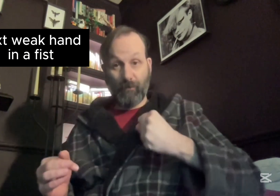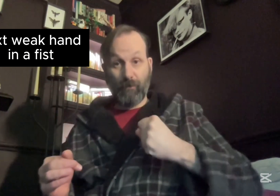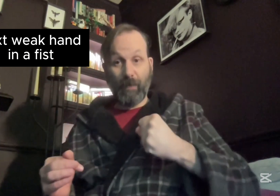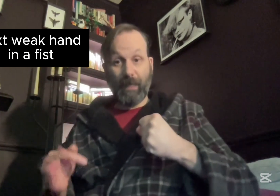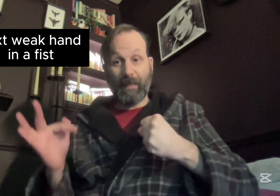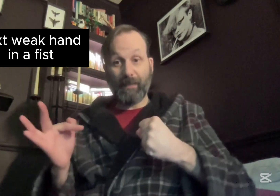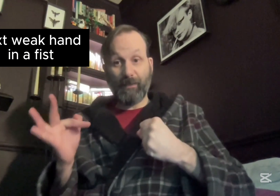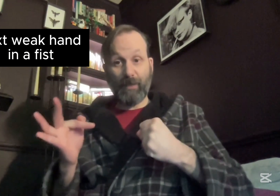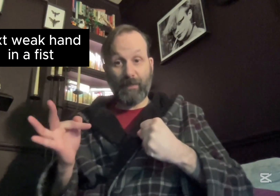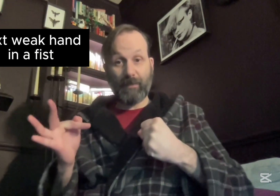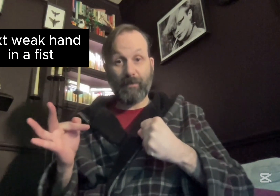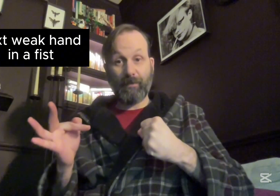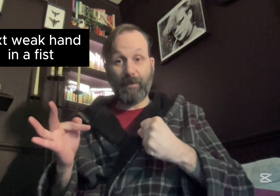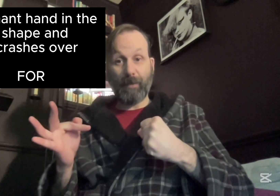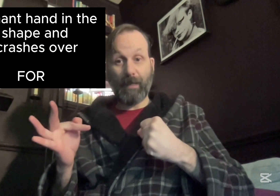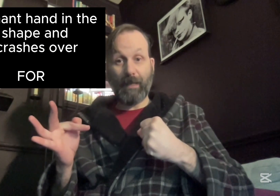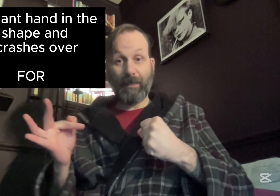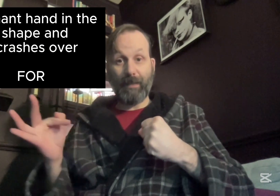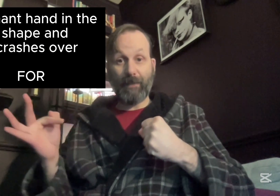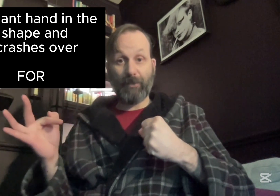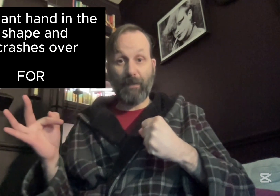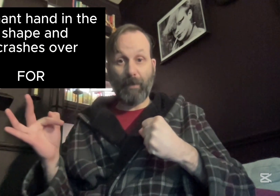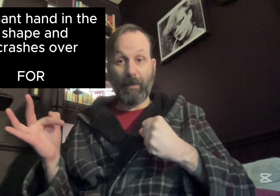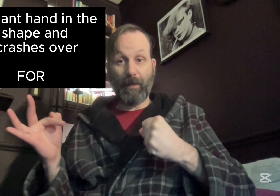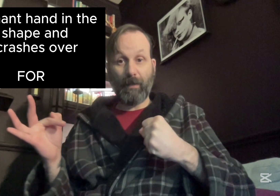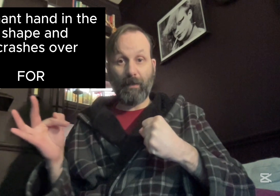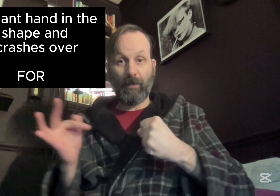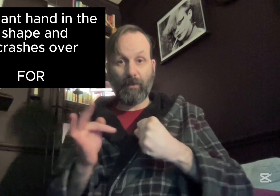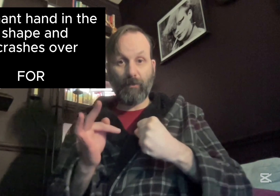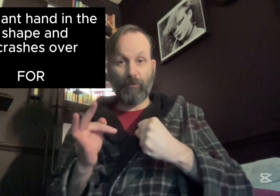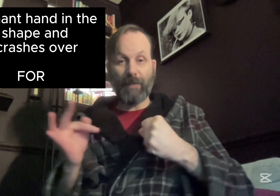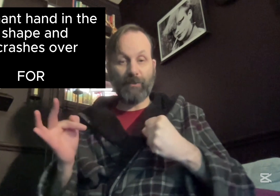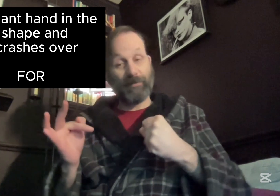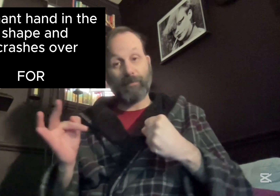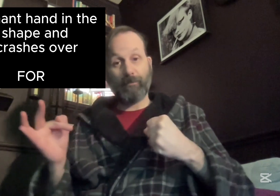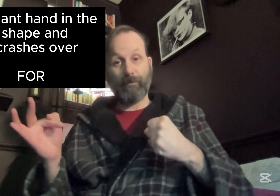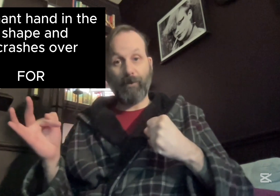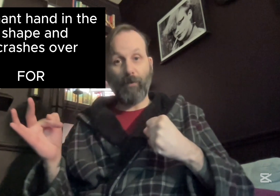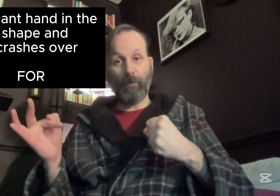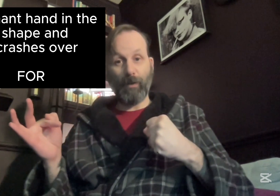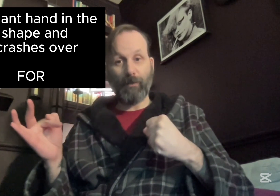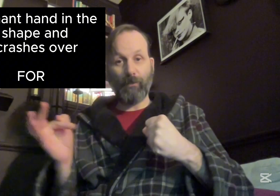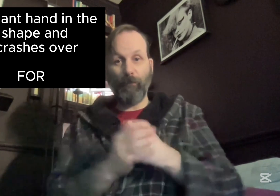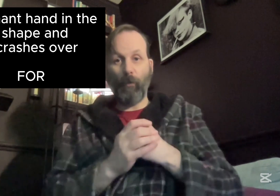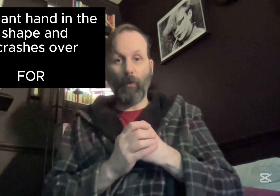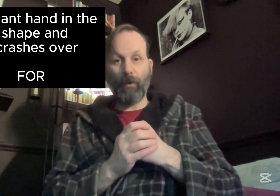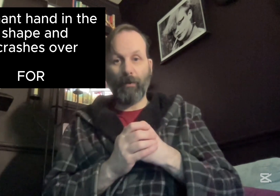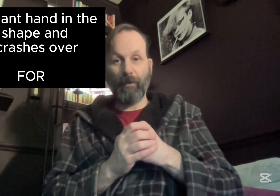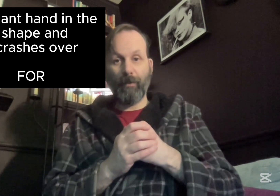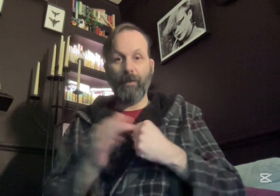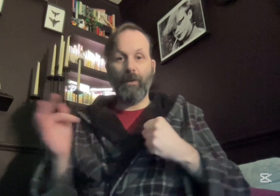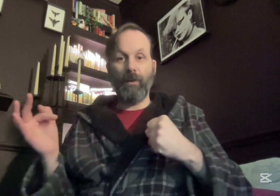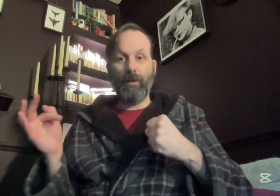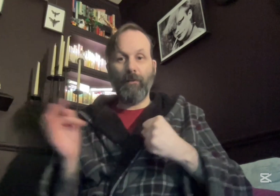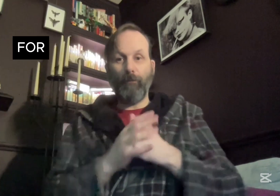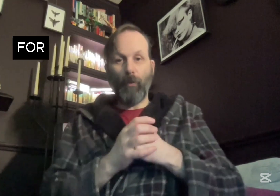To weak hand in a fist, dominant hand in the F shape, and it crashes over as four.